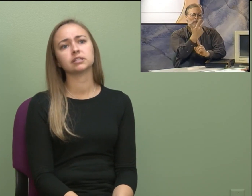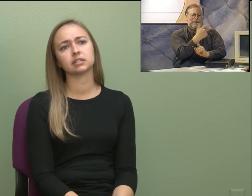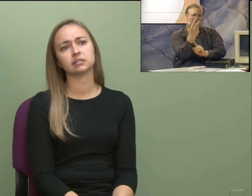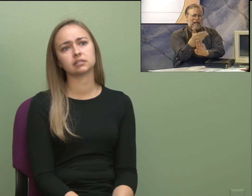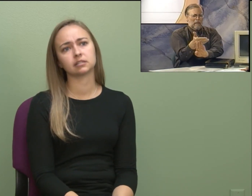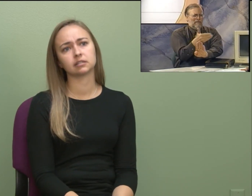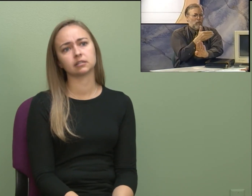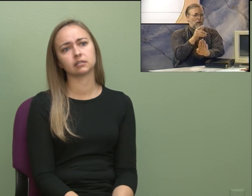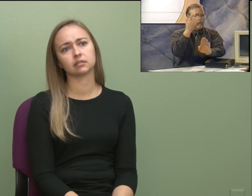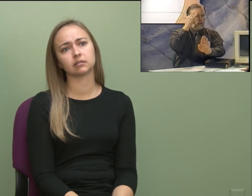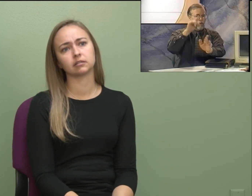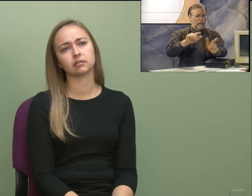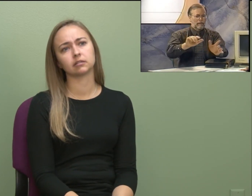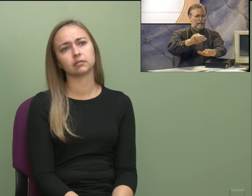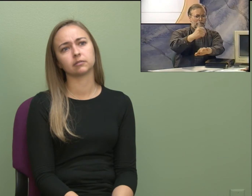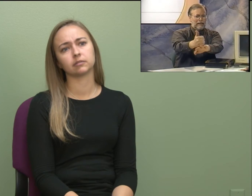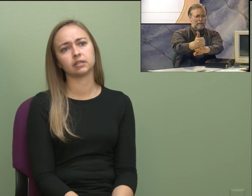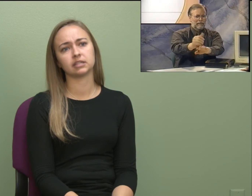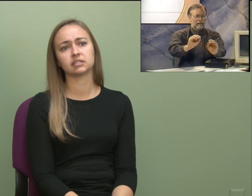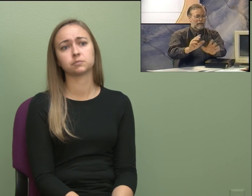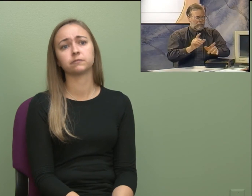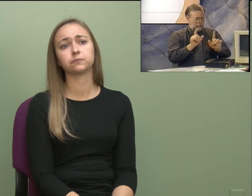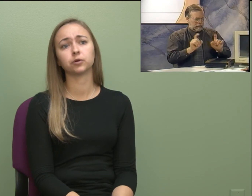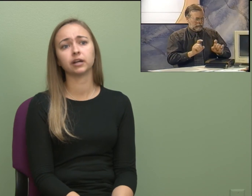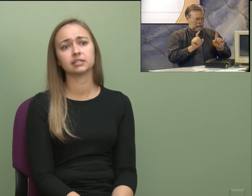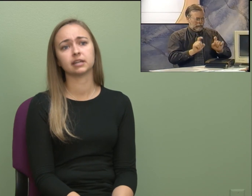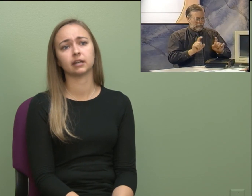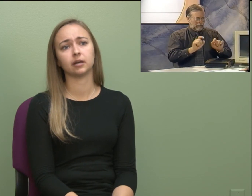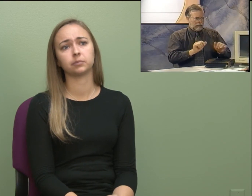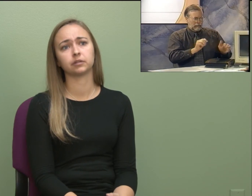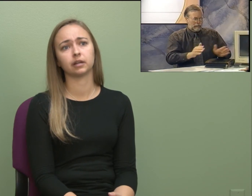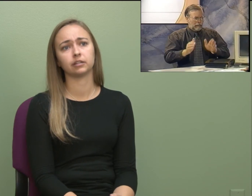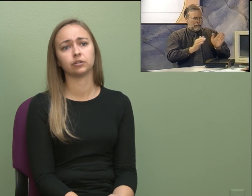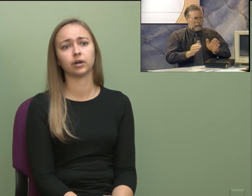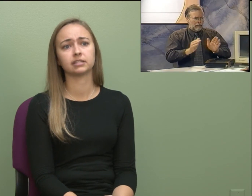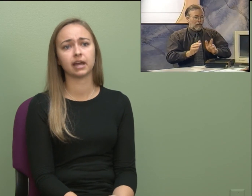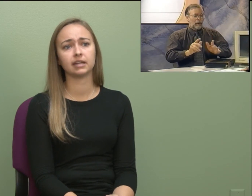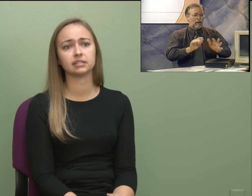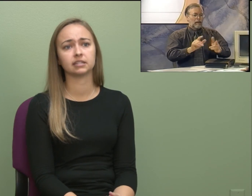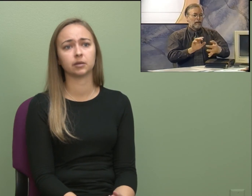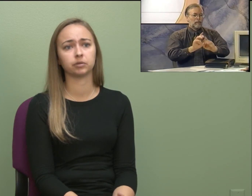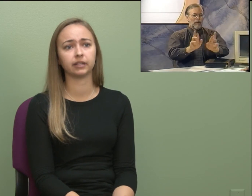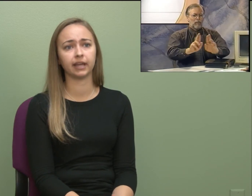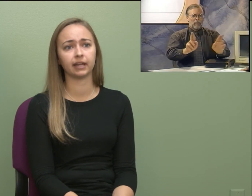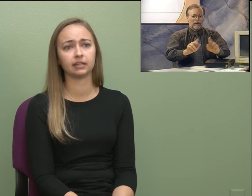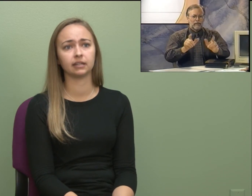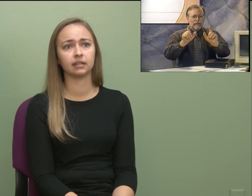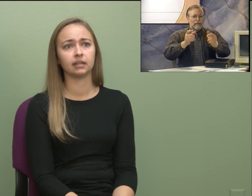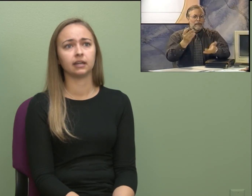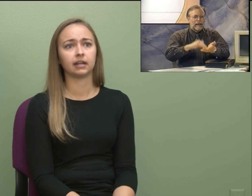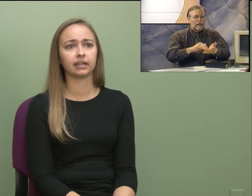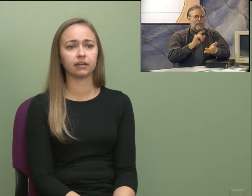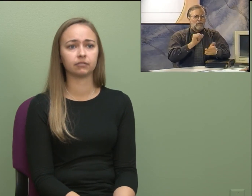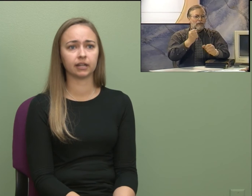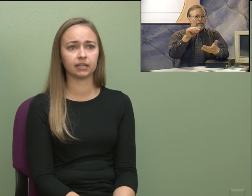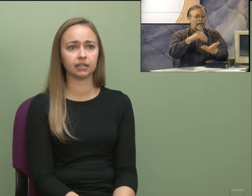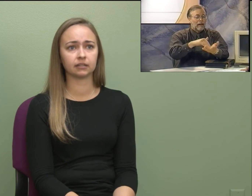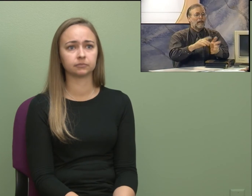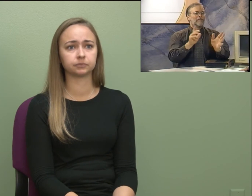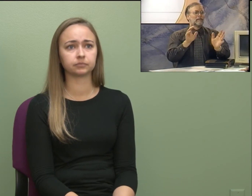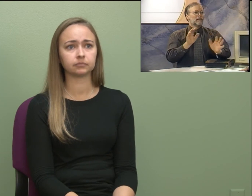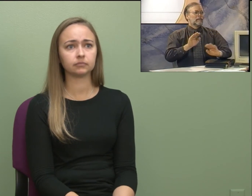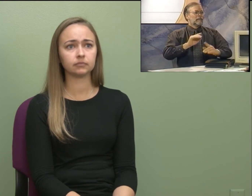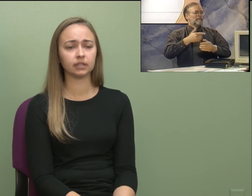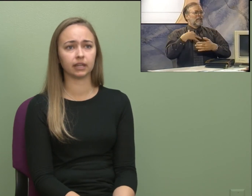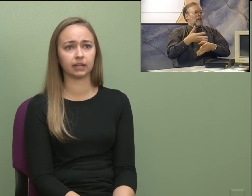The important things is before I set up, I test and I plan and I get